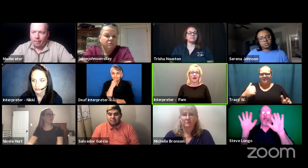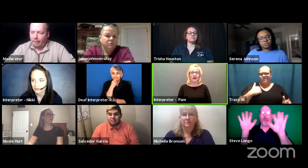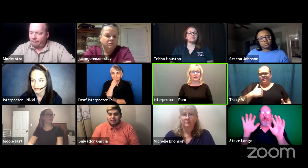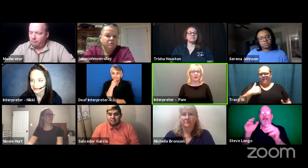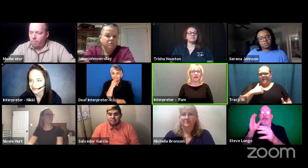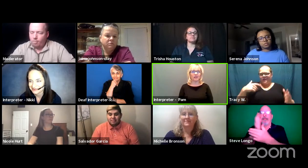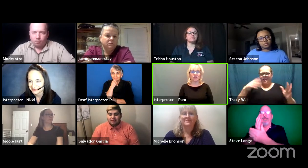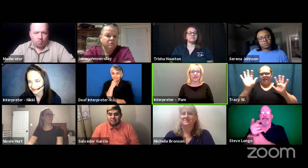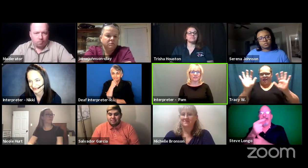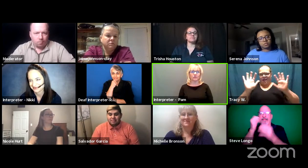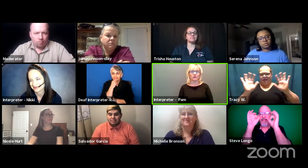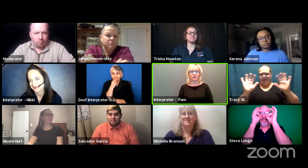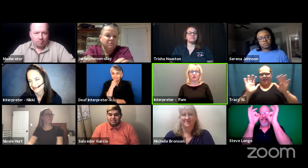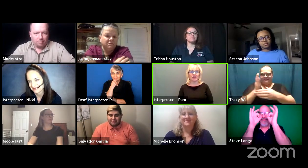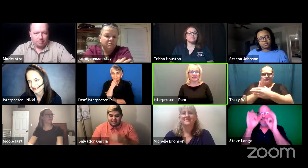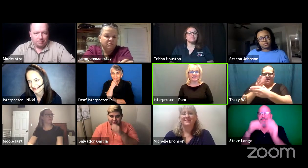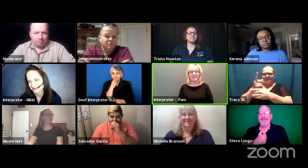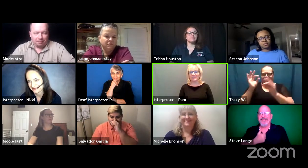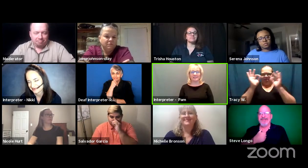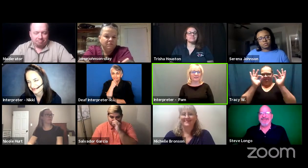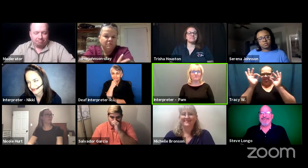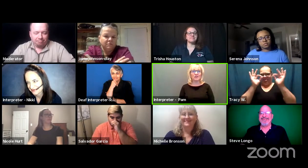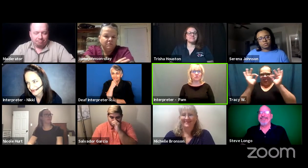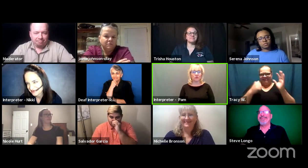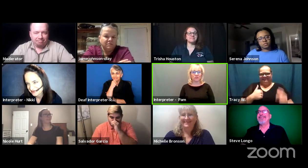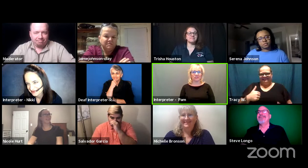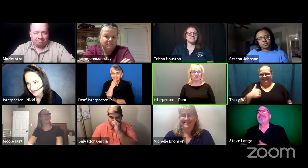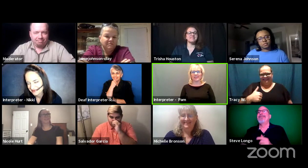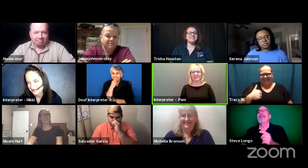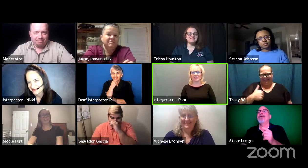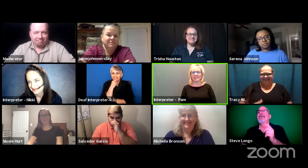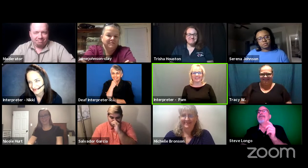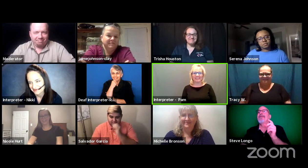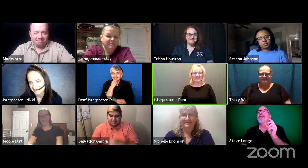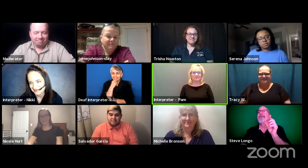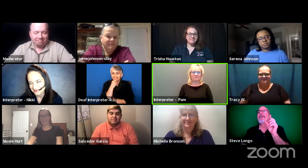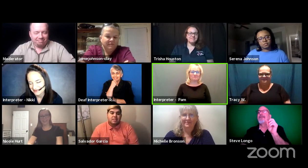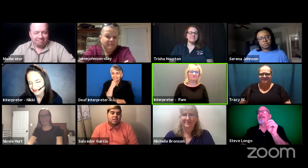I apologize for the blurriness and the visual distraction.